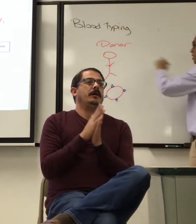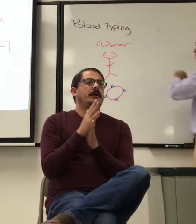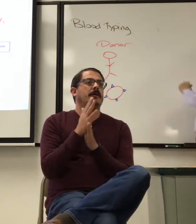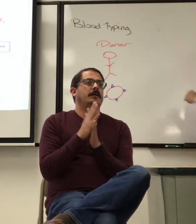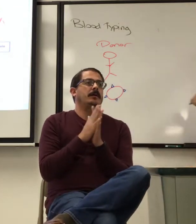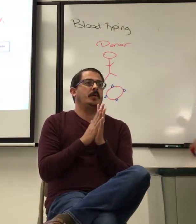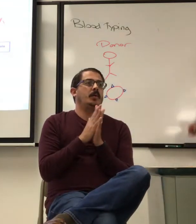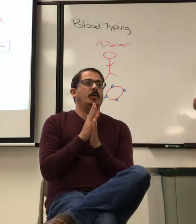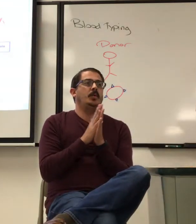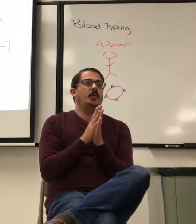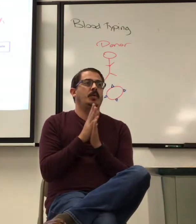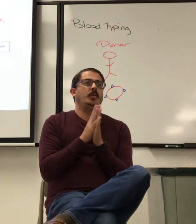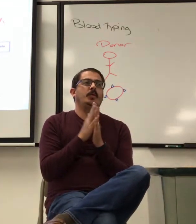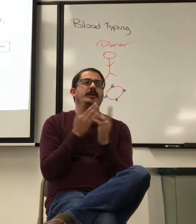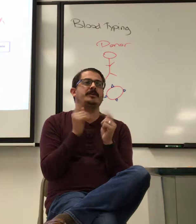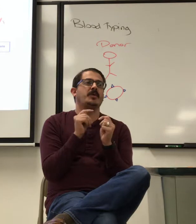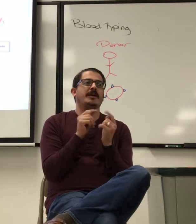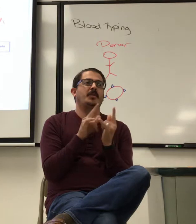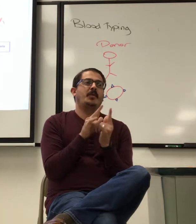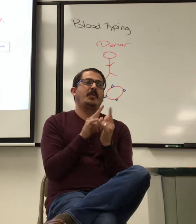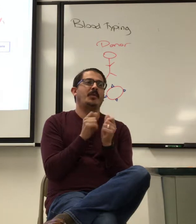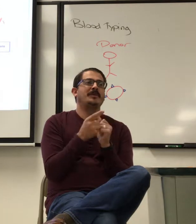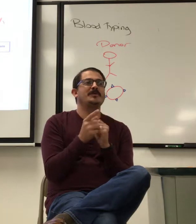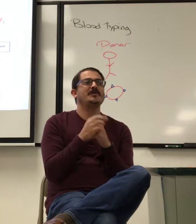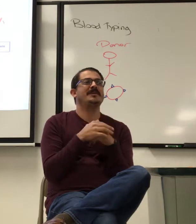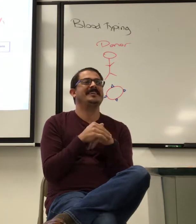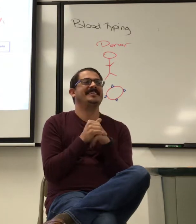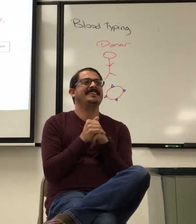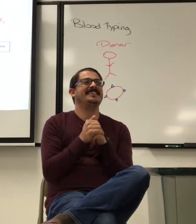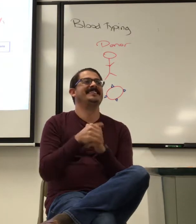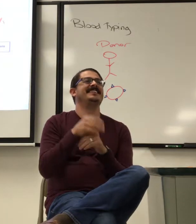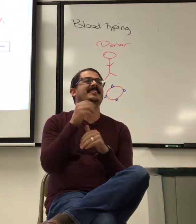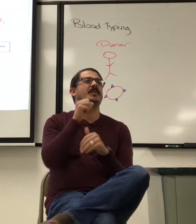So in your own blood, you will not have